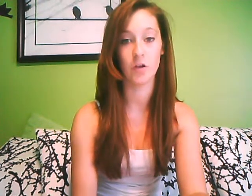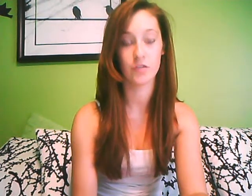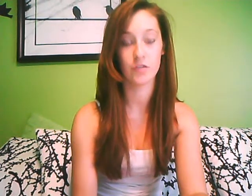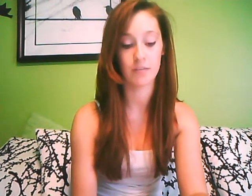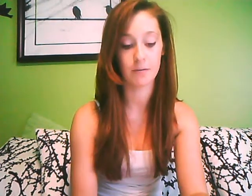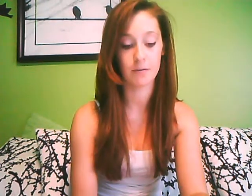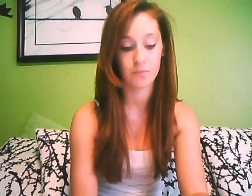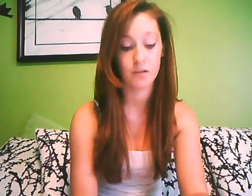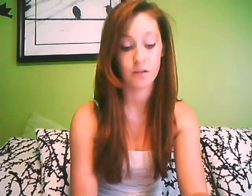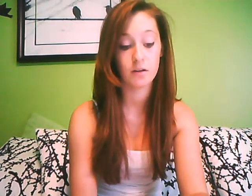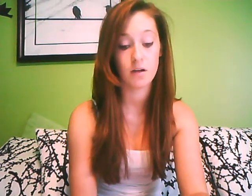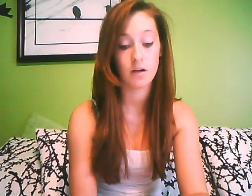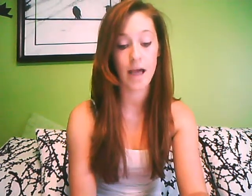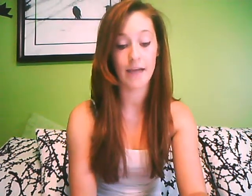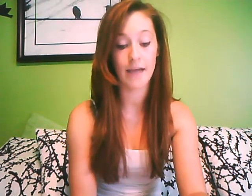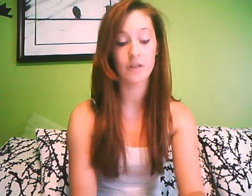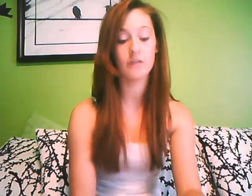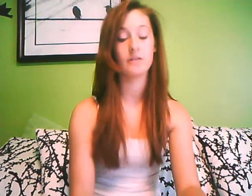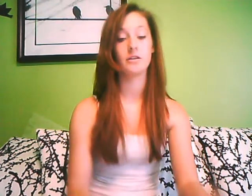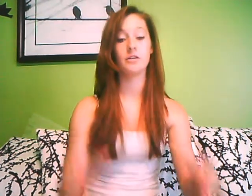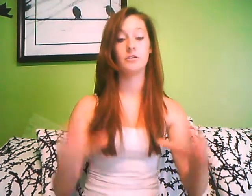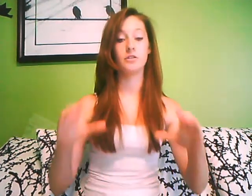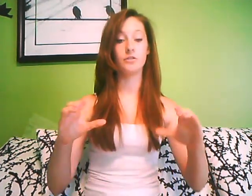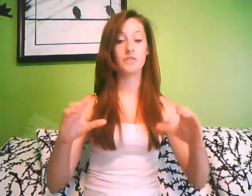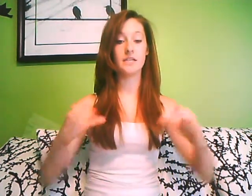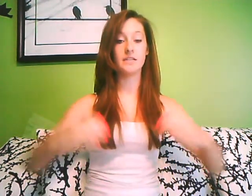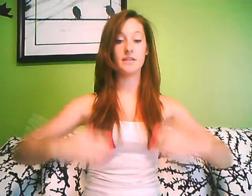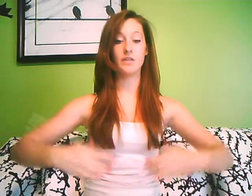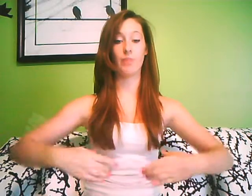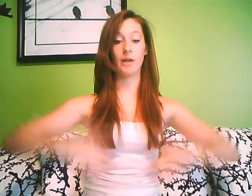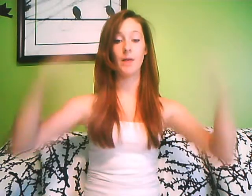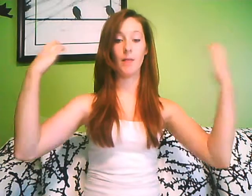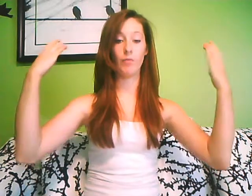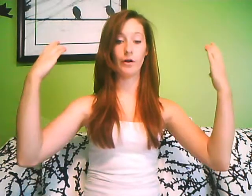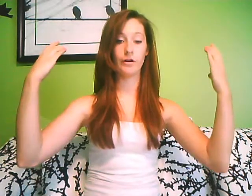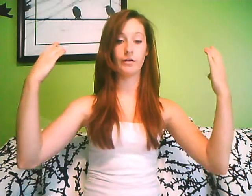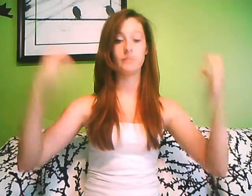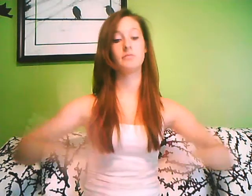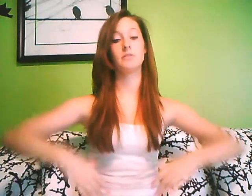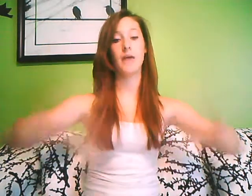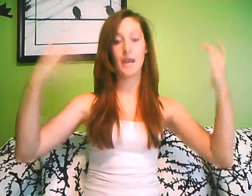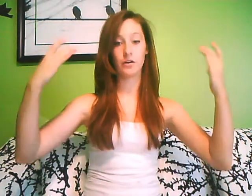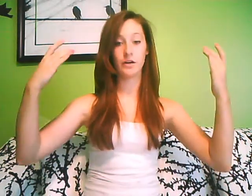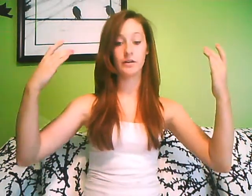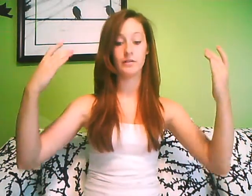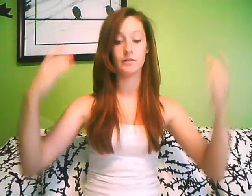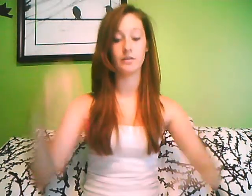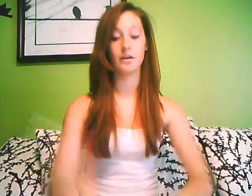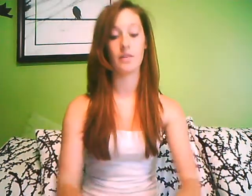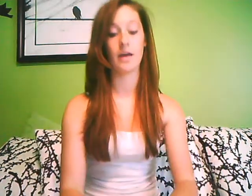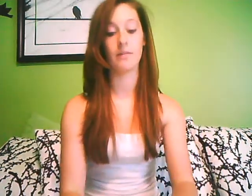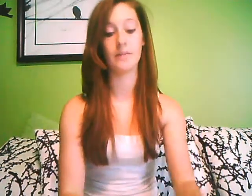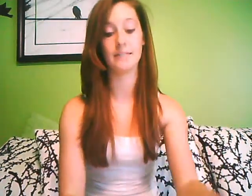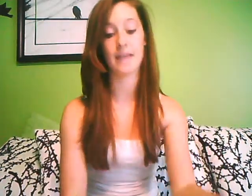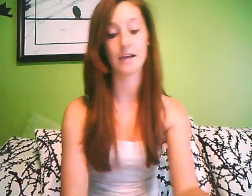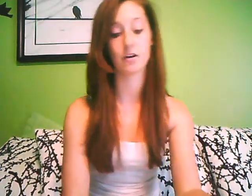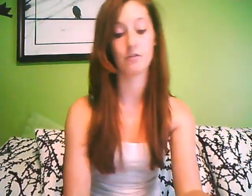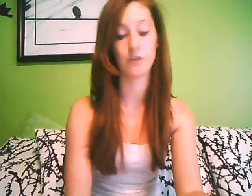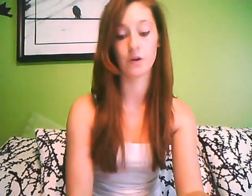the same thing. Angry, two C's, and you bring them upward. Angry. And that means anger, fury,